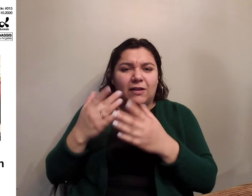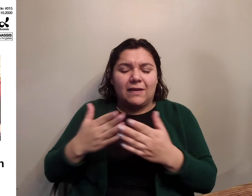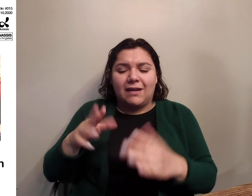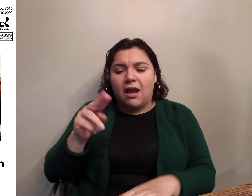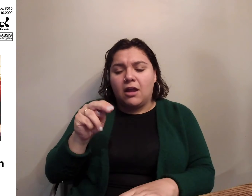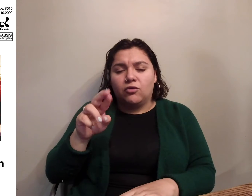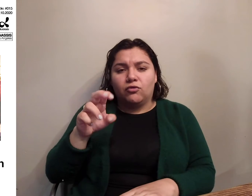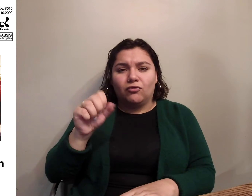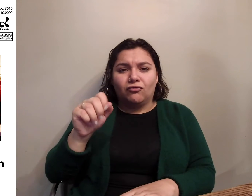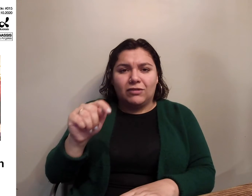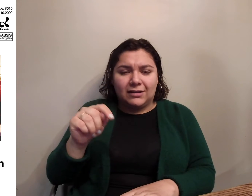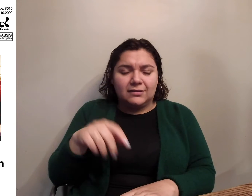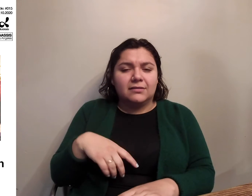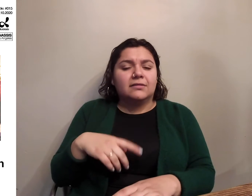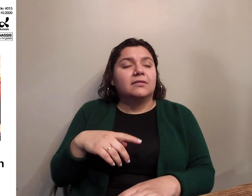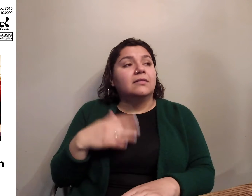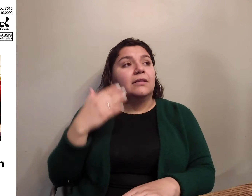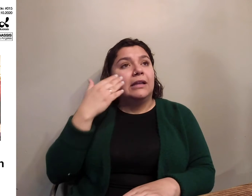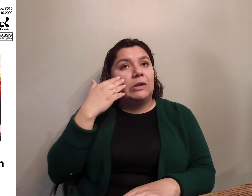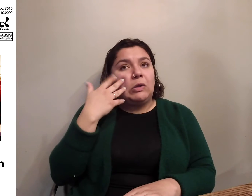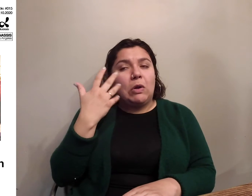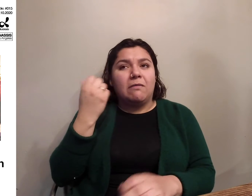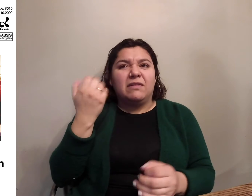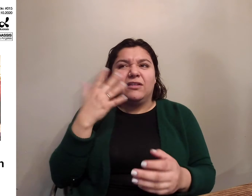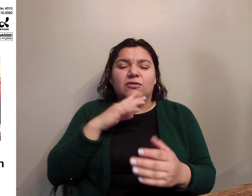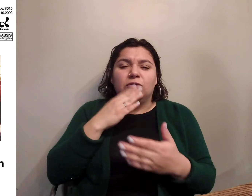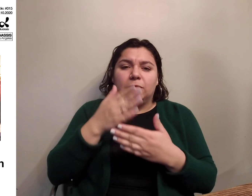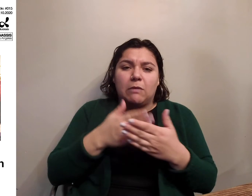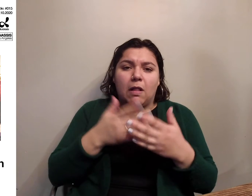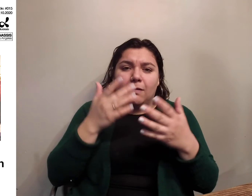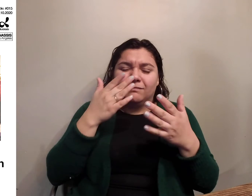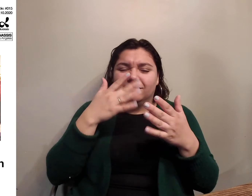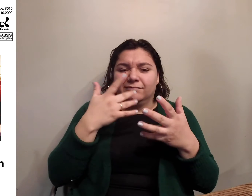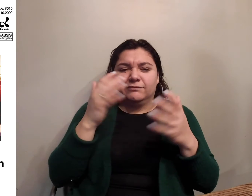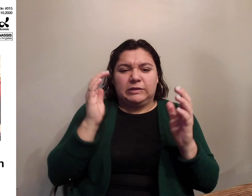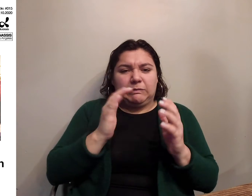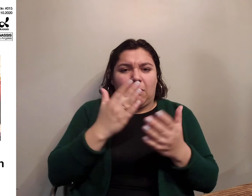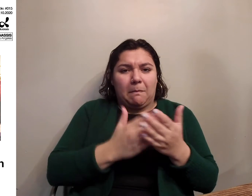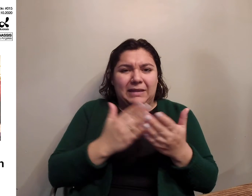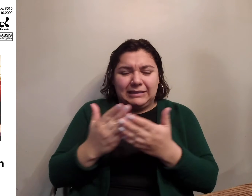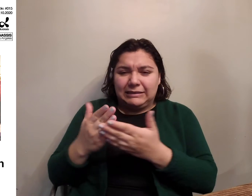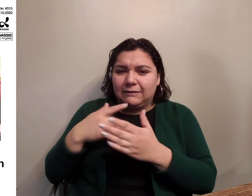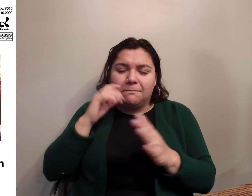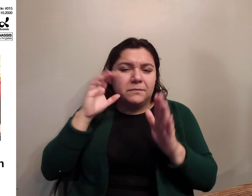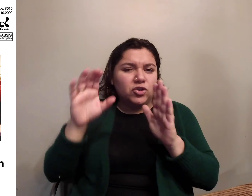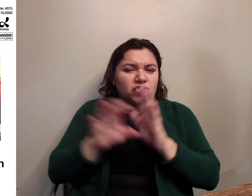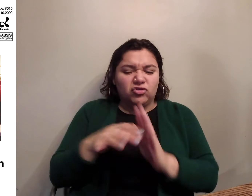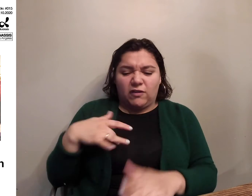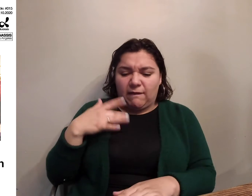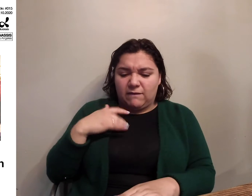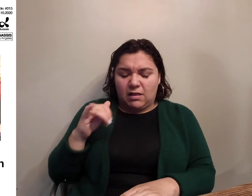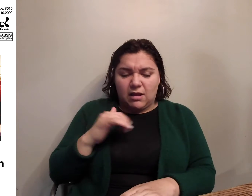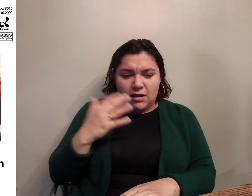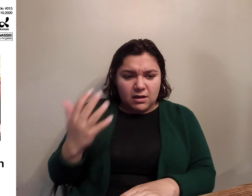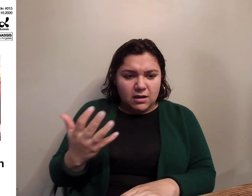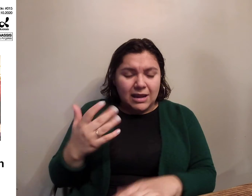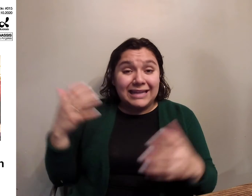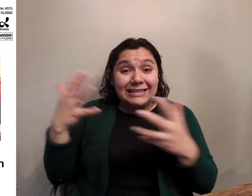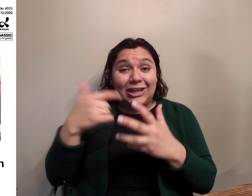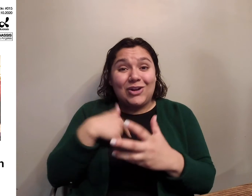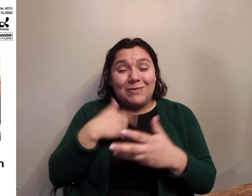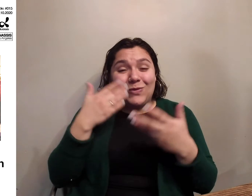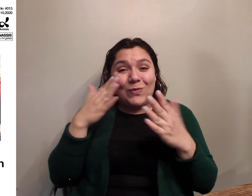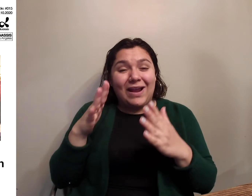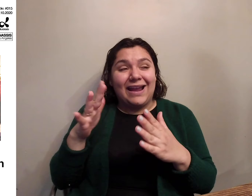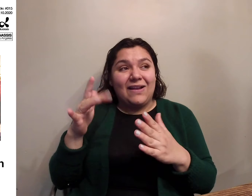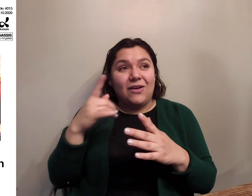blips from screen, just small pieces of images. It just felt like, it scared me in a way